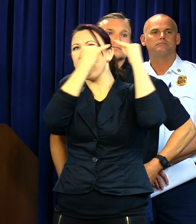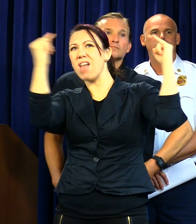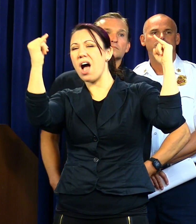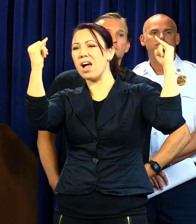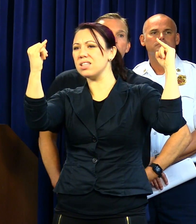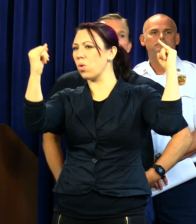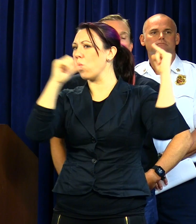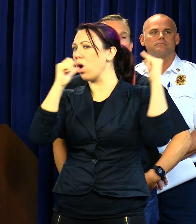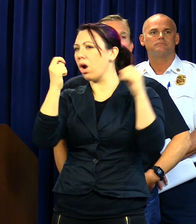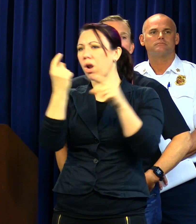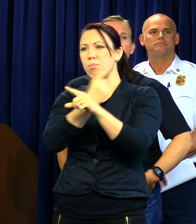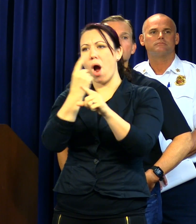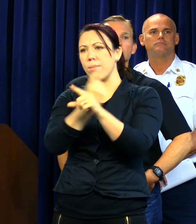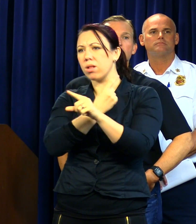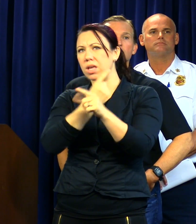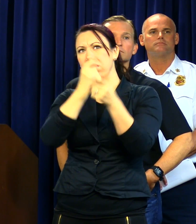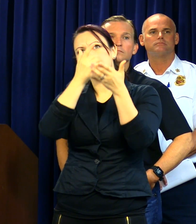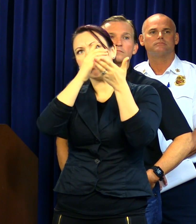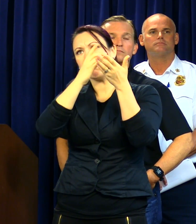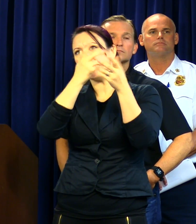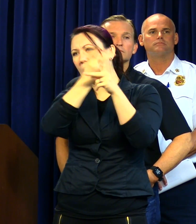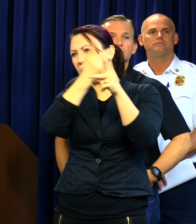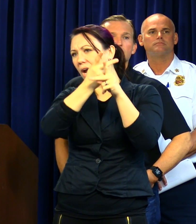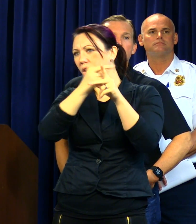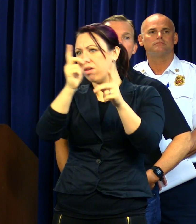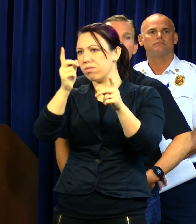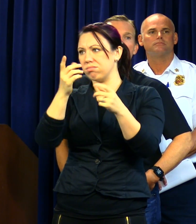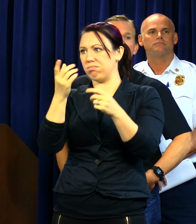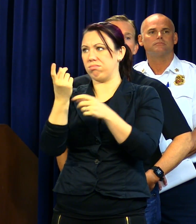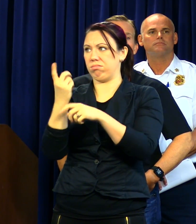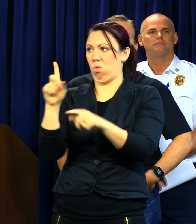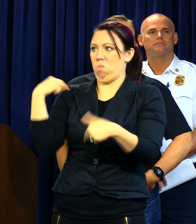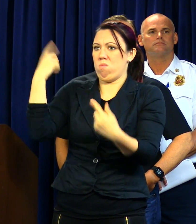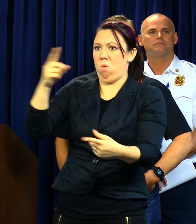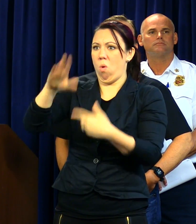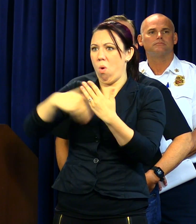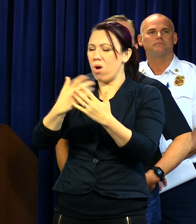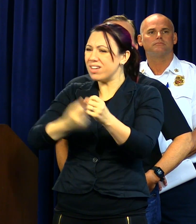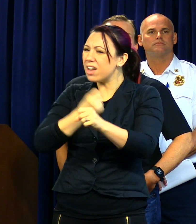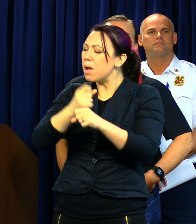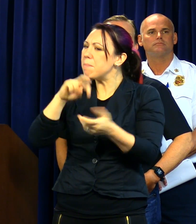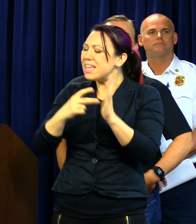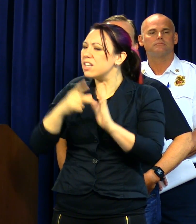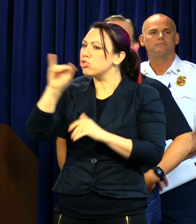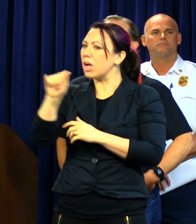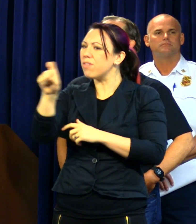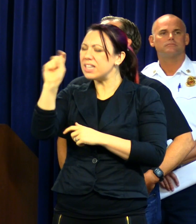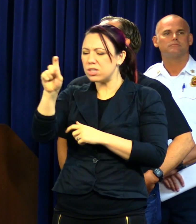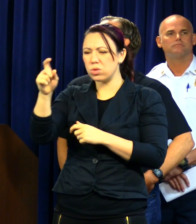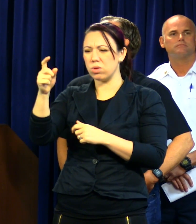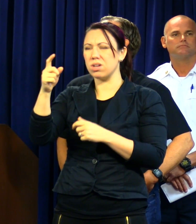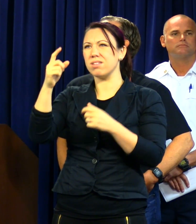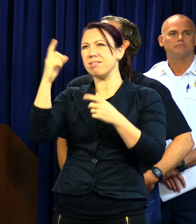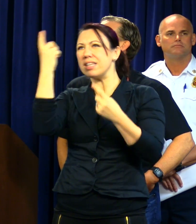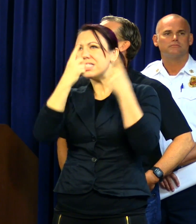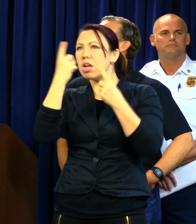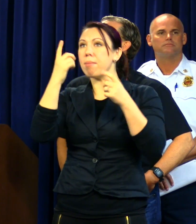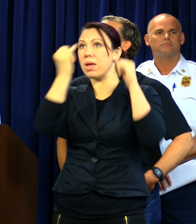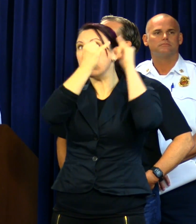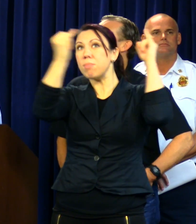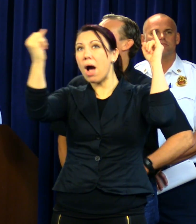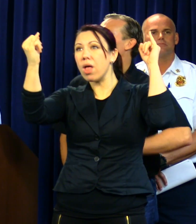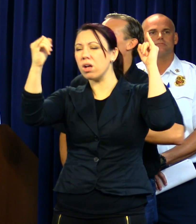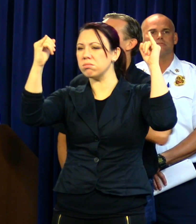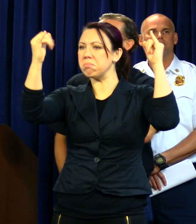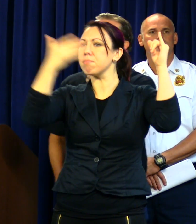properly maintained between the storm. My questions, does Jacksonville need to consider more underground utility installation? Does